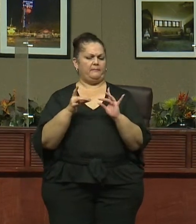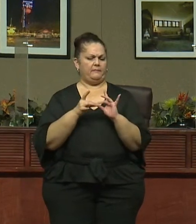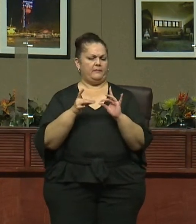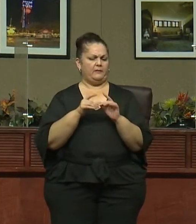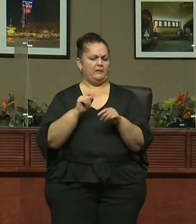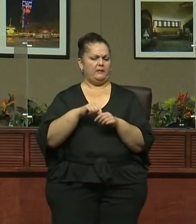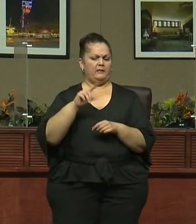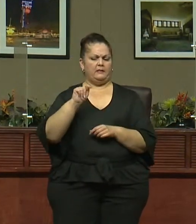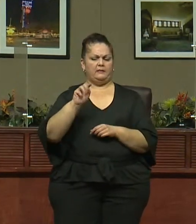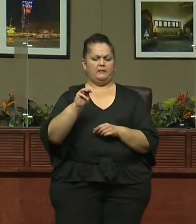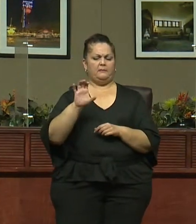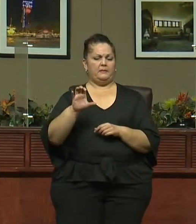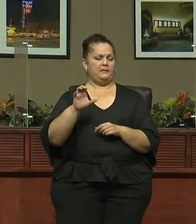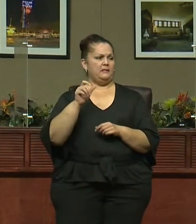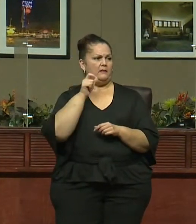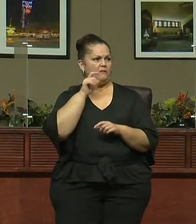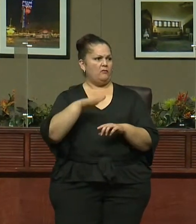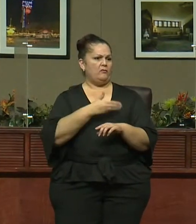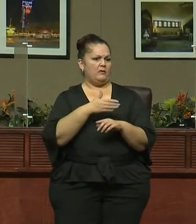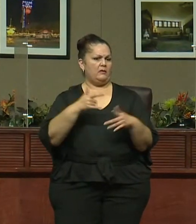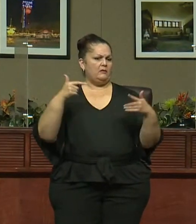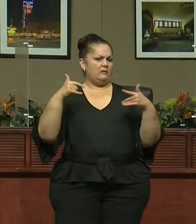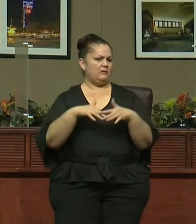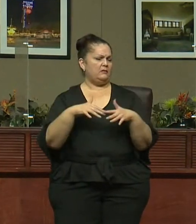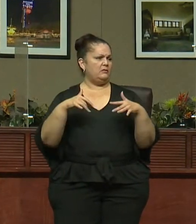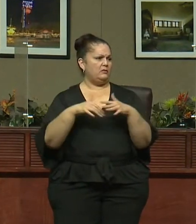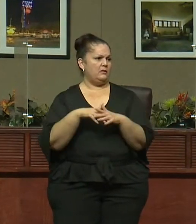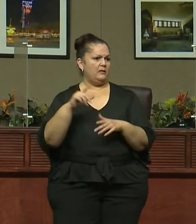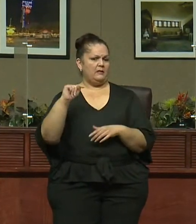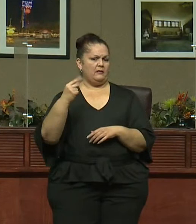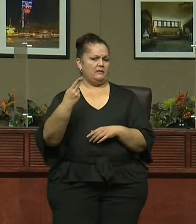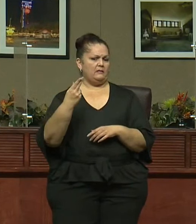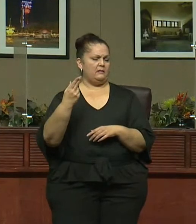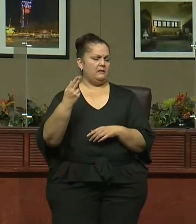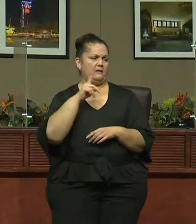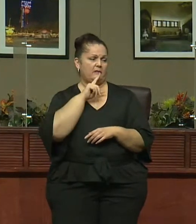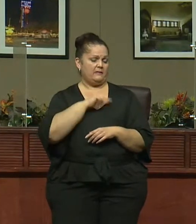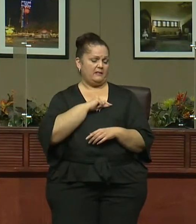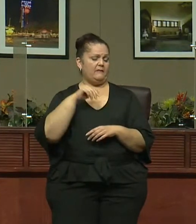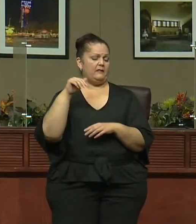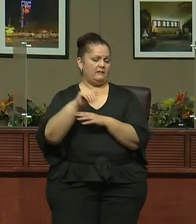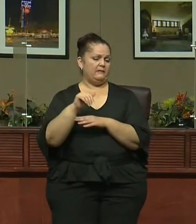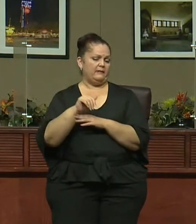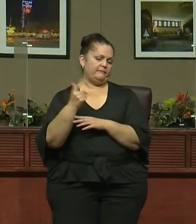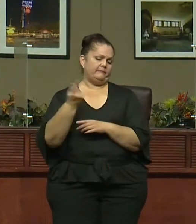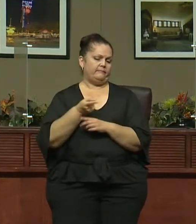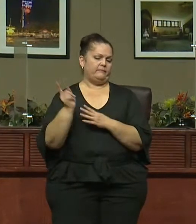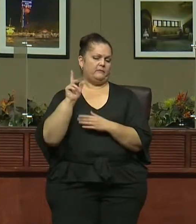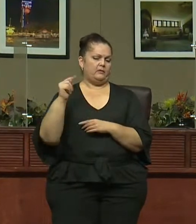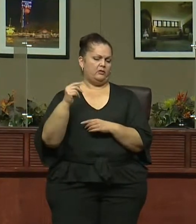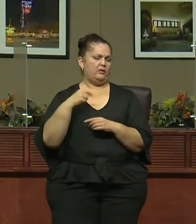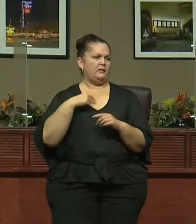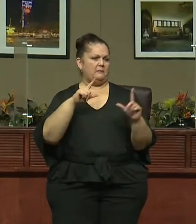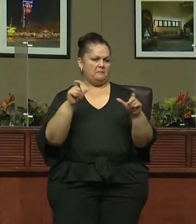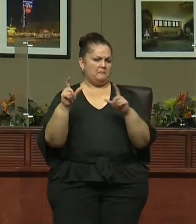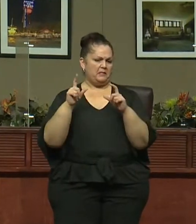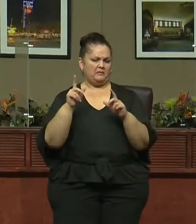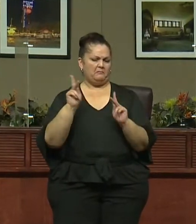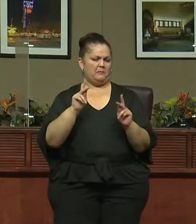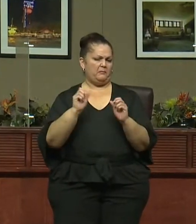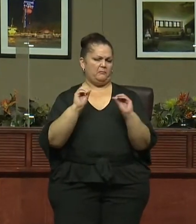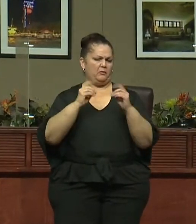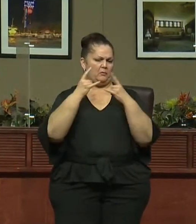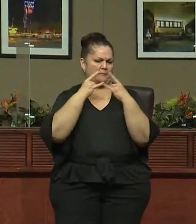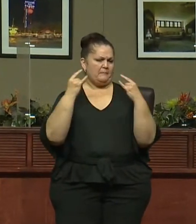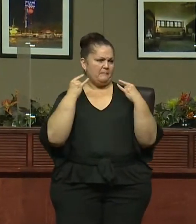TMZ about a concert at Gilt nightclub on Thanksgiving night where pictures on social media showed people packed inside the club without masks. Is